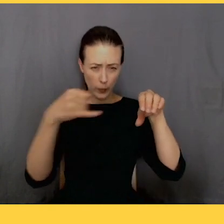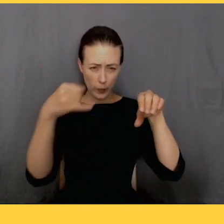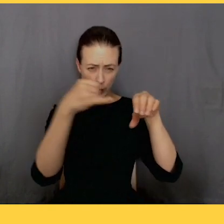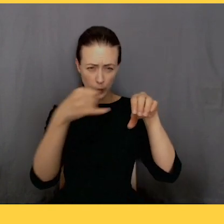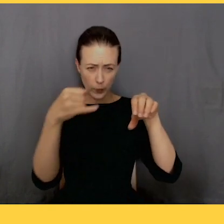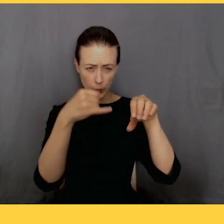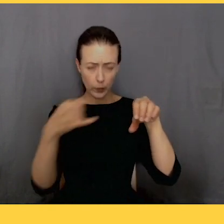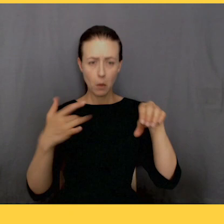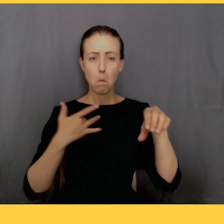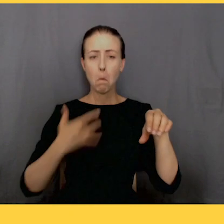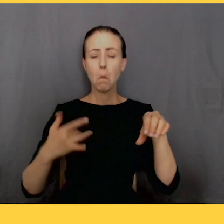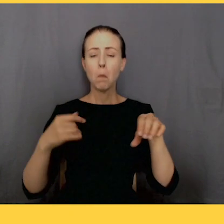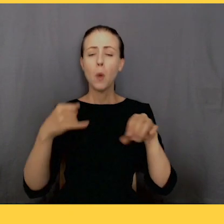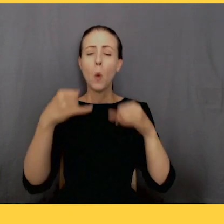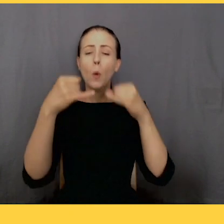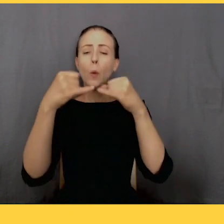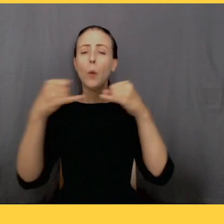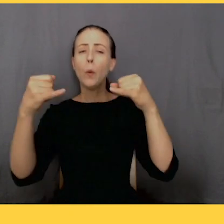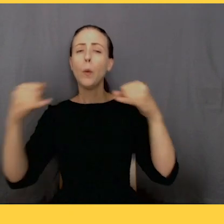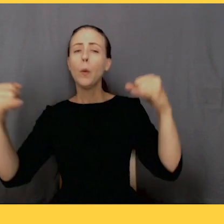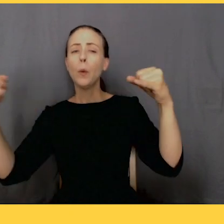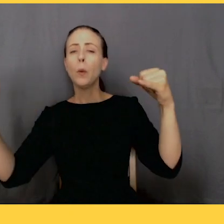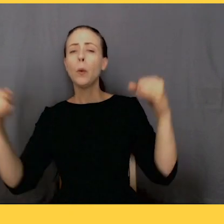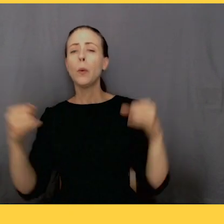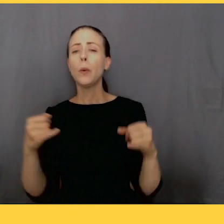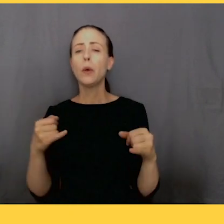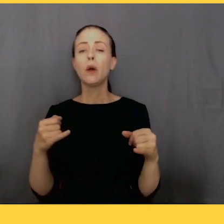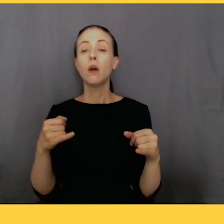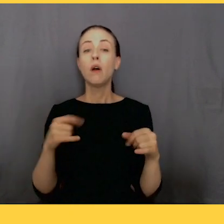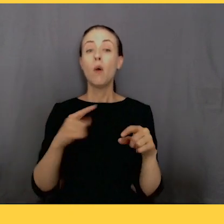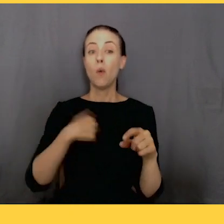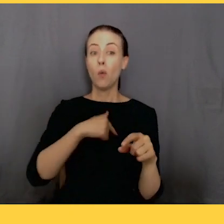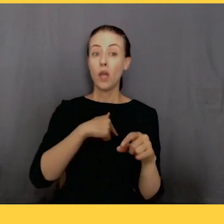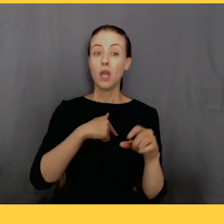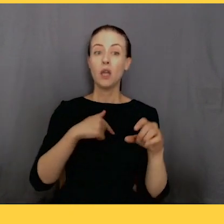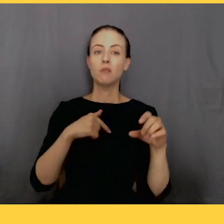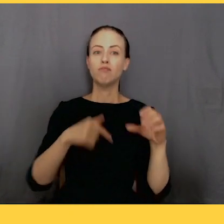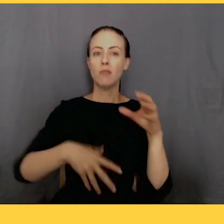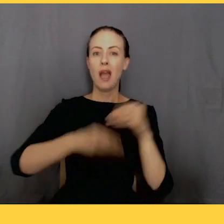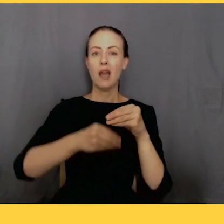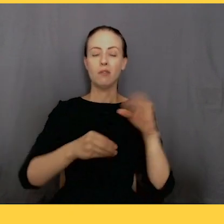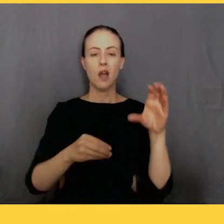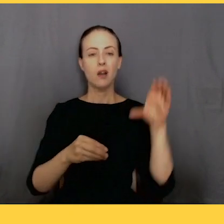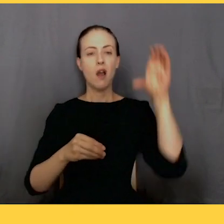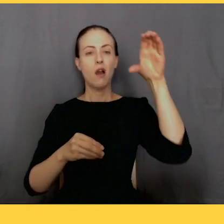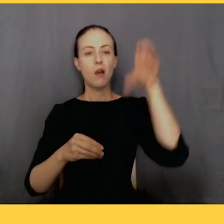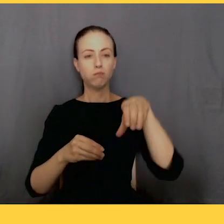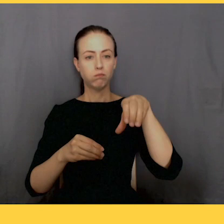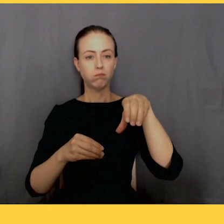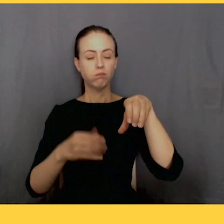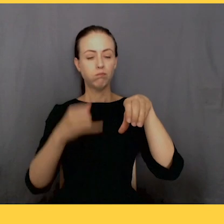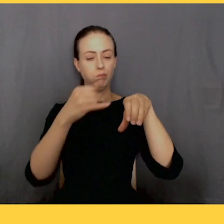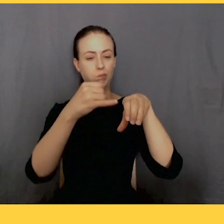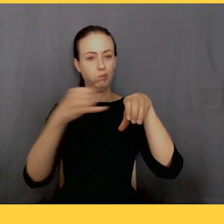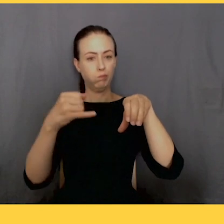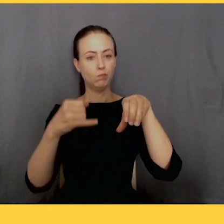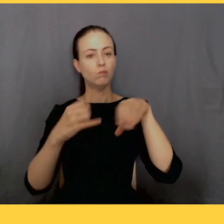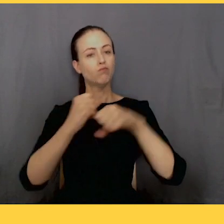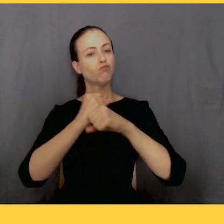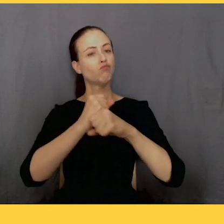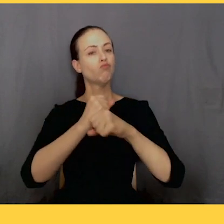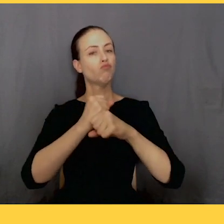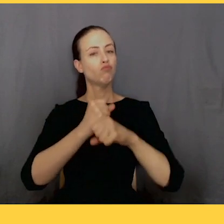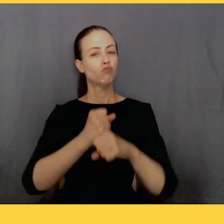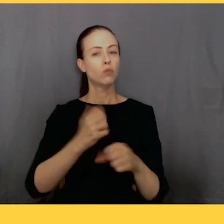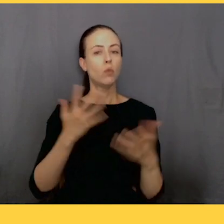standard. We have installed 6 miles of cover conductor of insulated wires in the area and would plan to